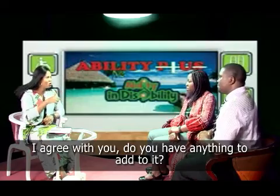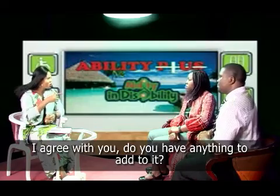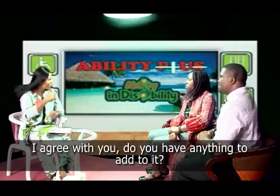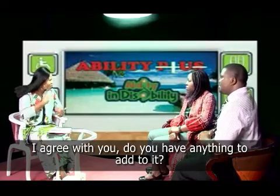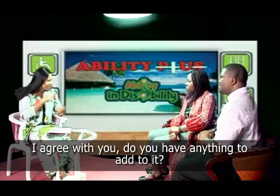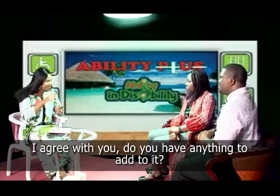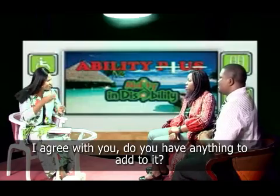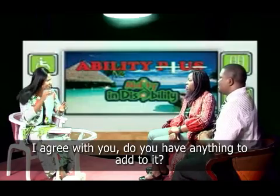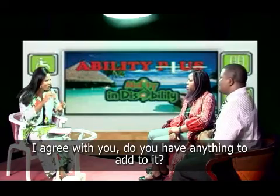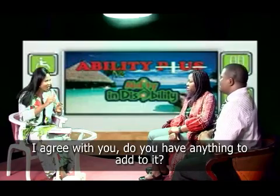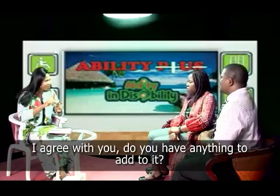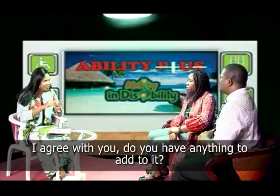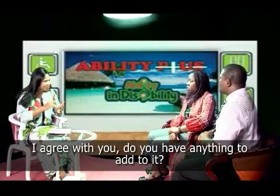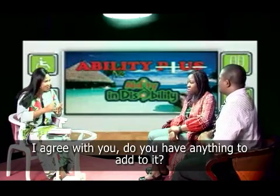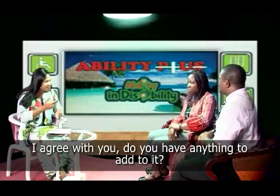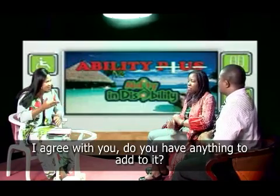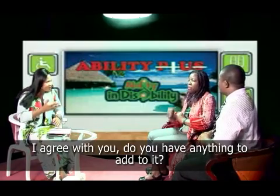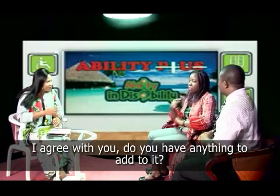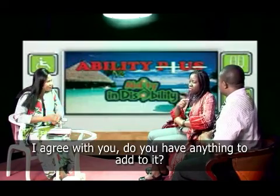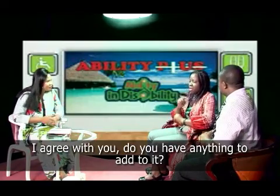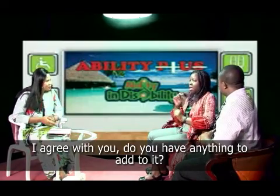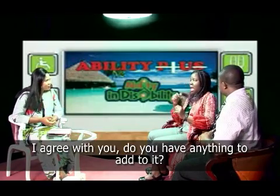you. Do you have anything to add to it?